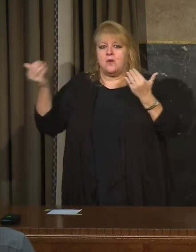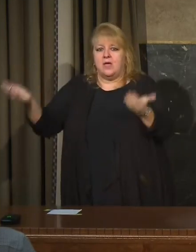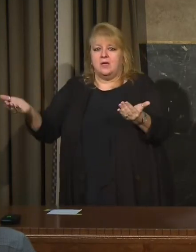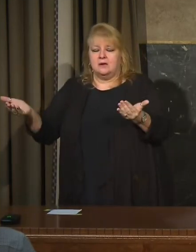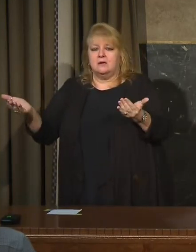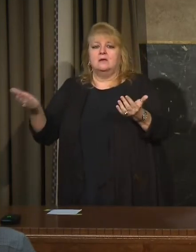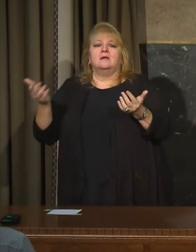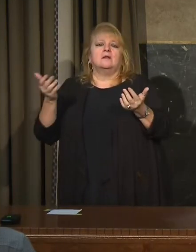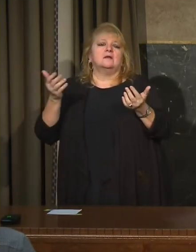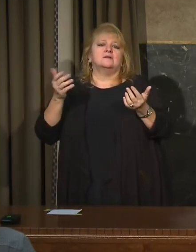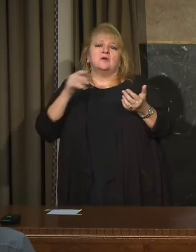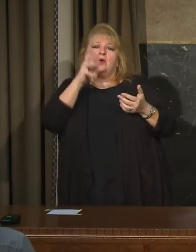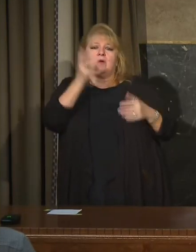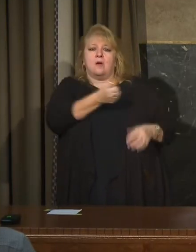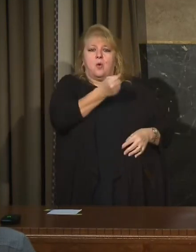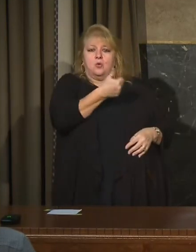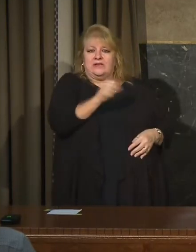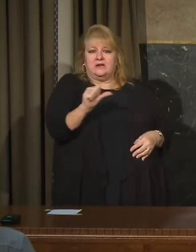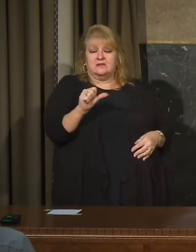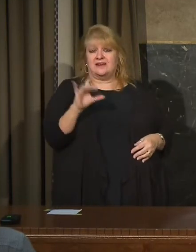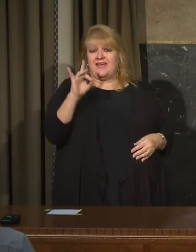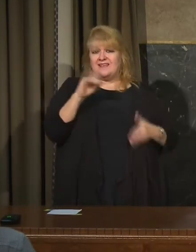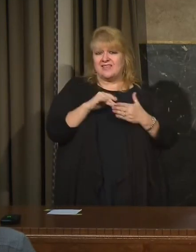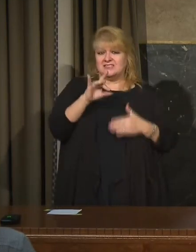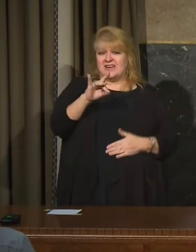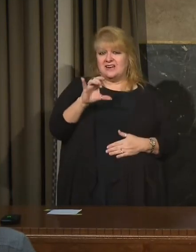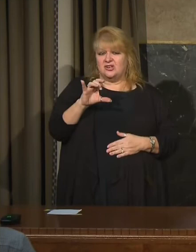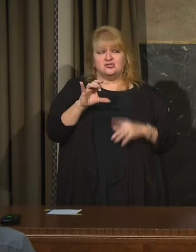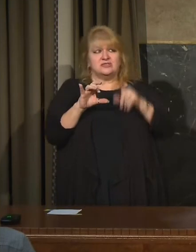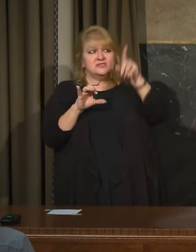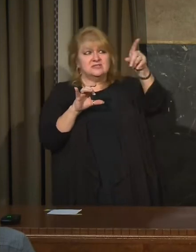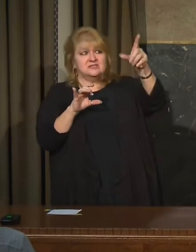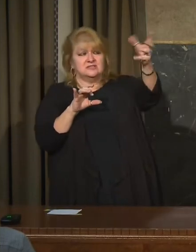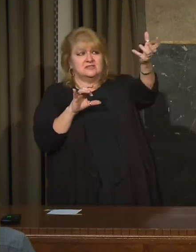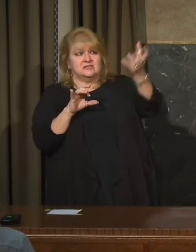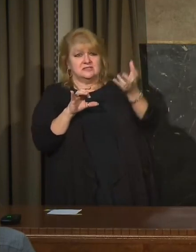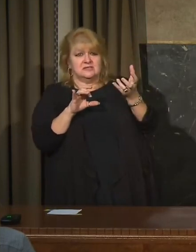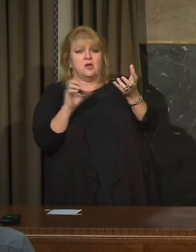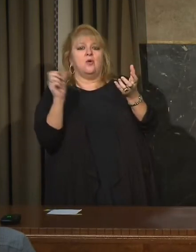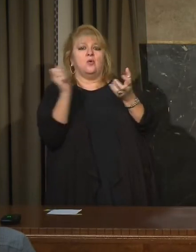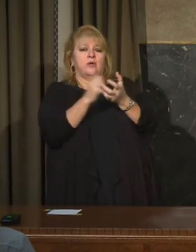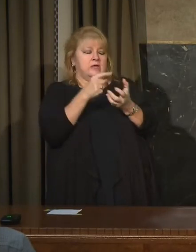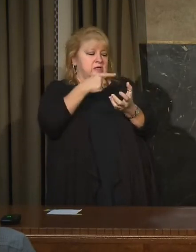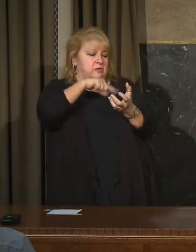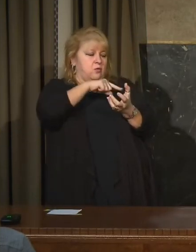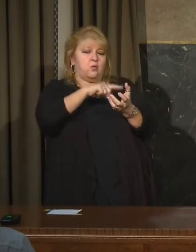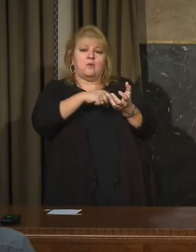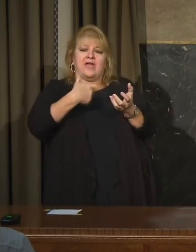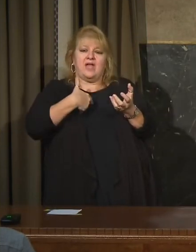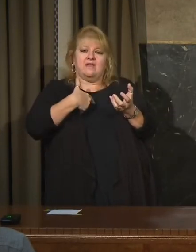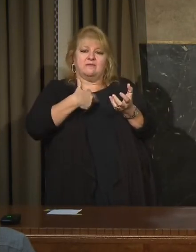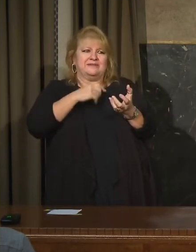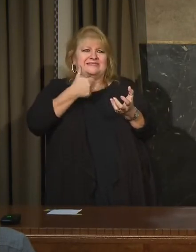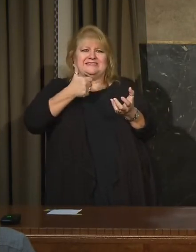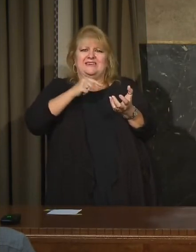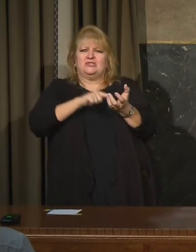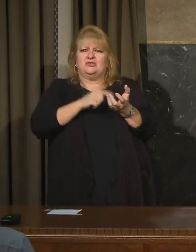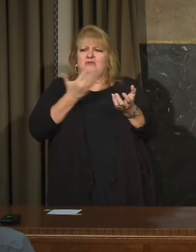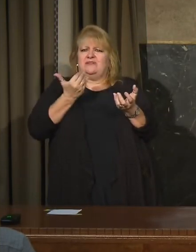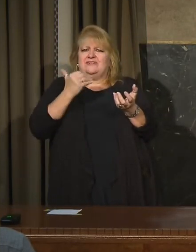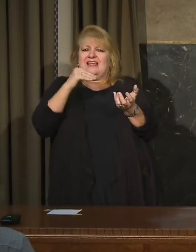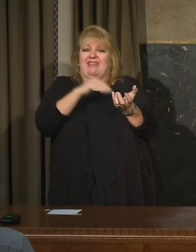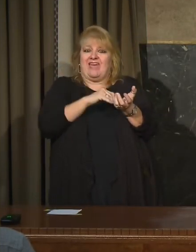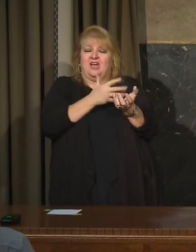the 8,800 doses that we're getting new Moderna next week are gonna be combined with somewhere between 10 and 15,000 doses